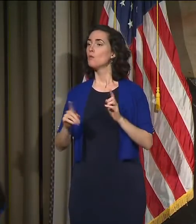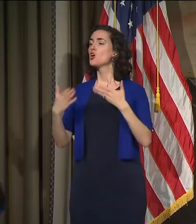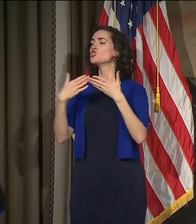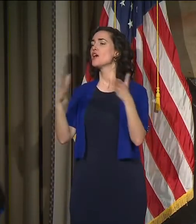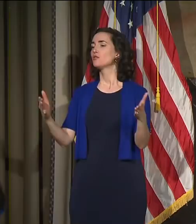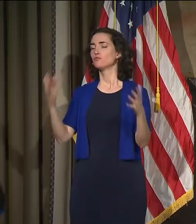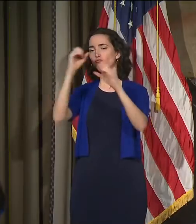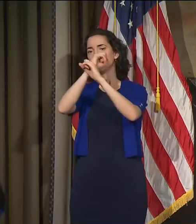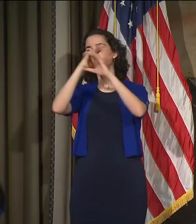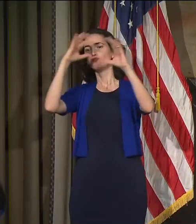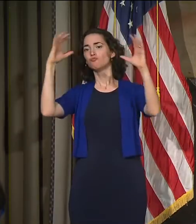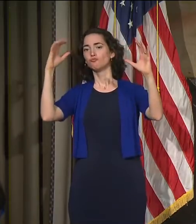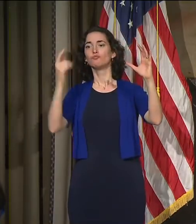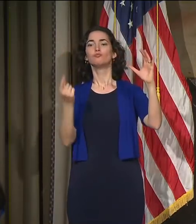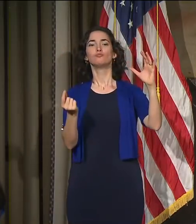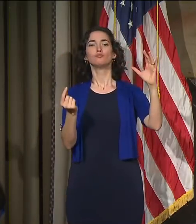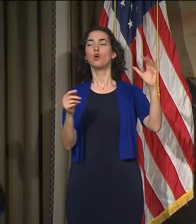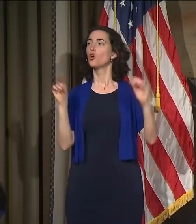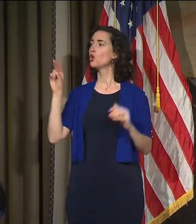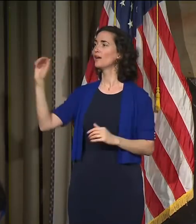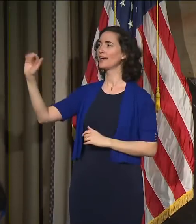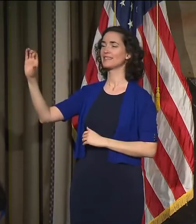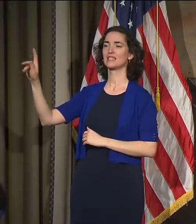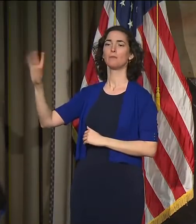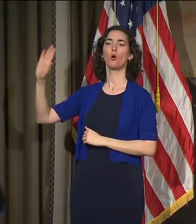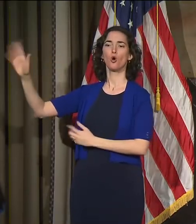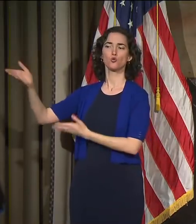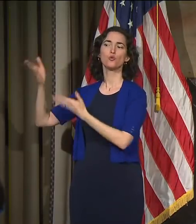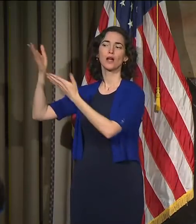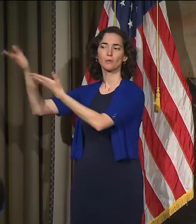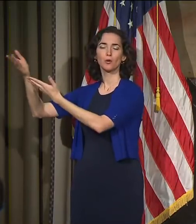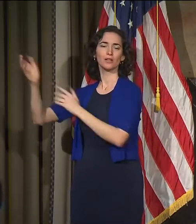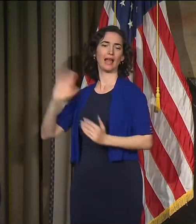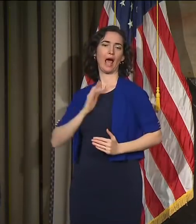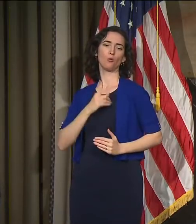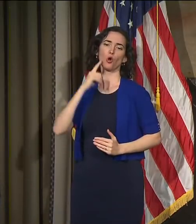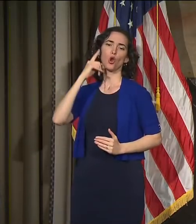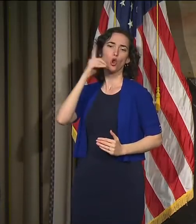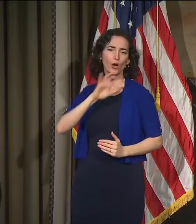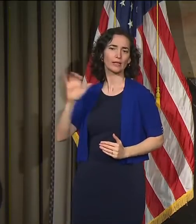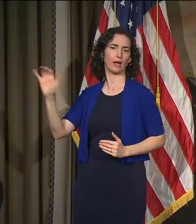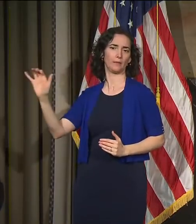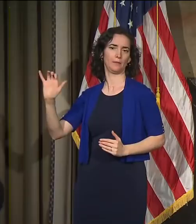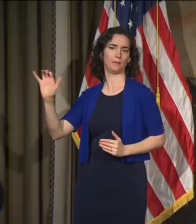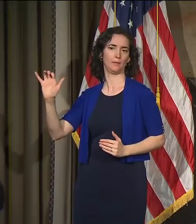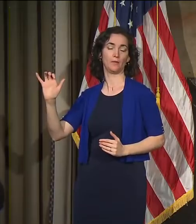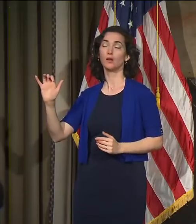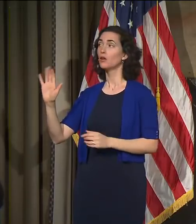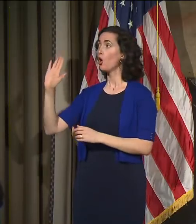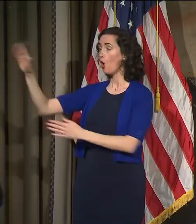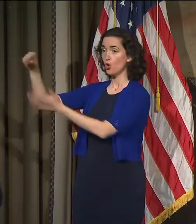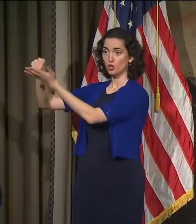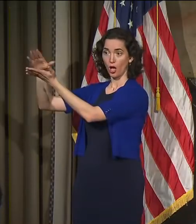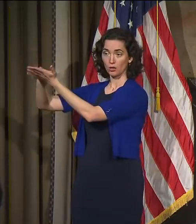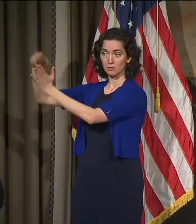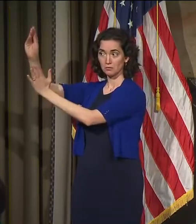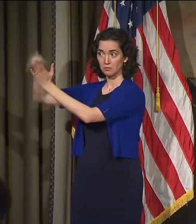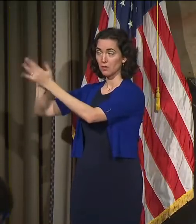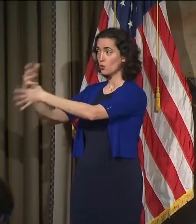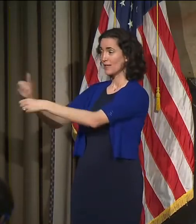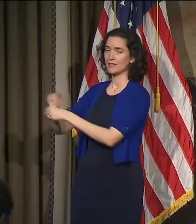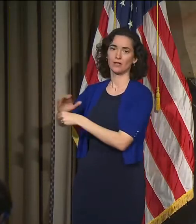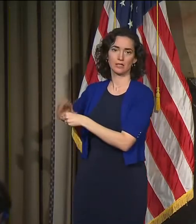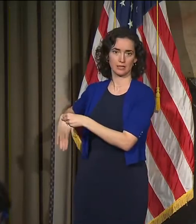idea of what to expect, you can look at the ACIP recommendation, and we won't have the actual document that came from ACIP